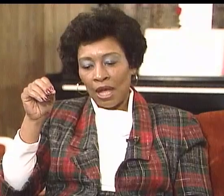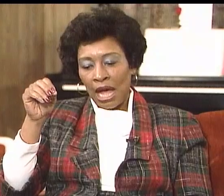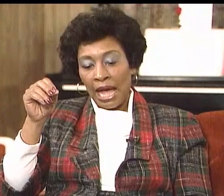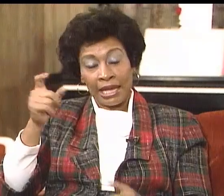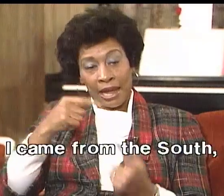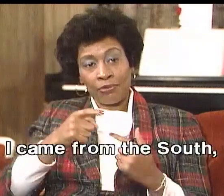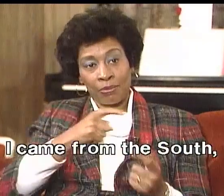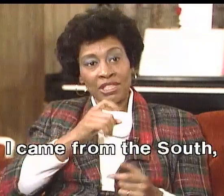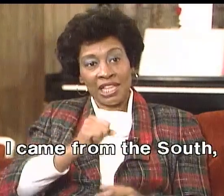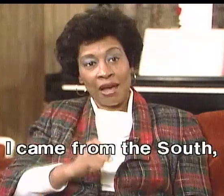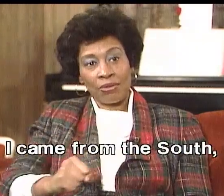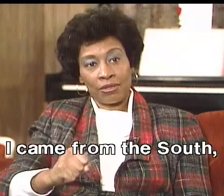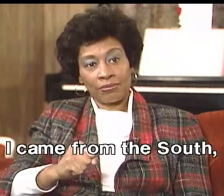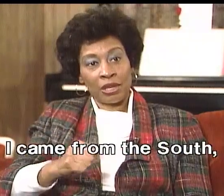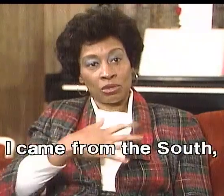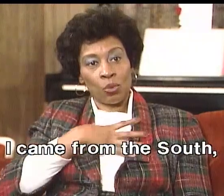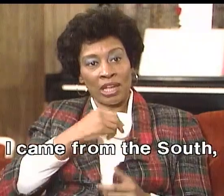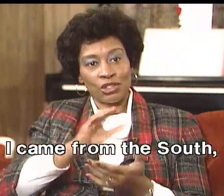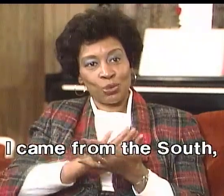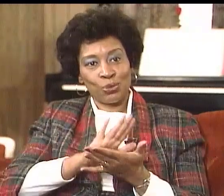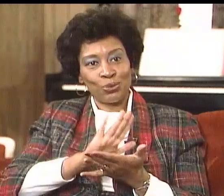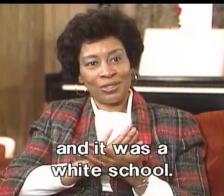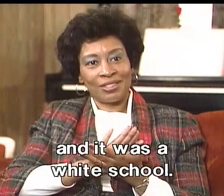I came from the South, and it was a white school.